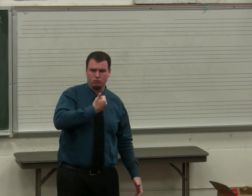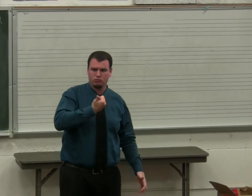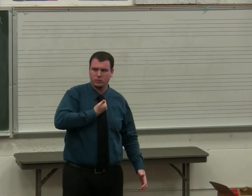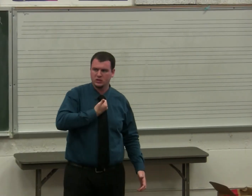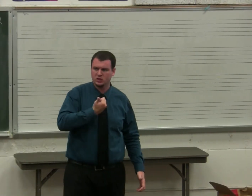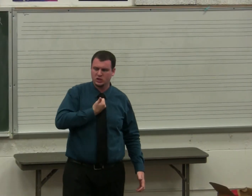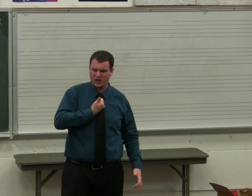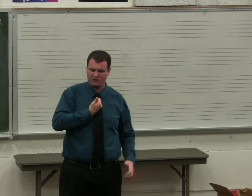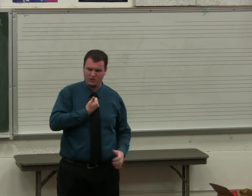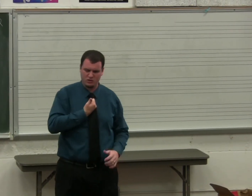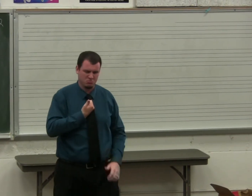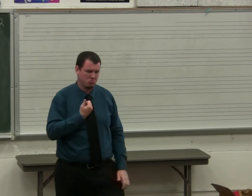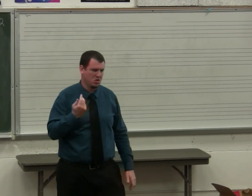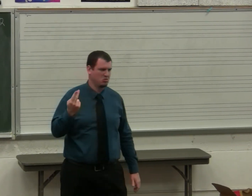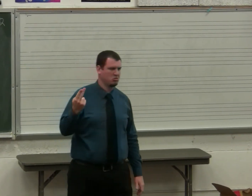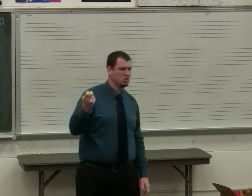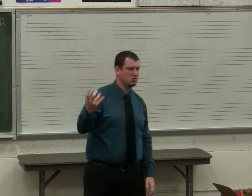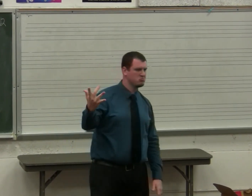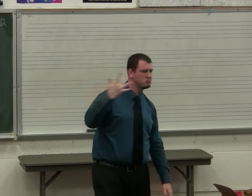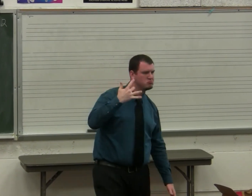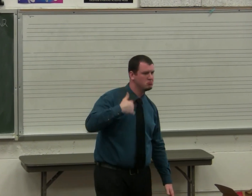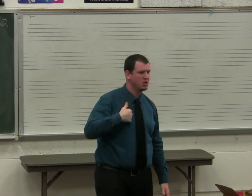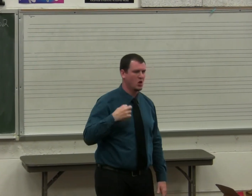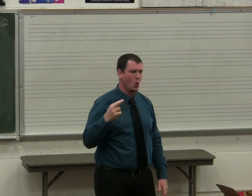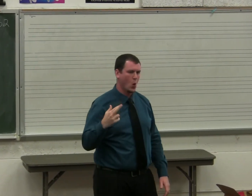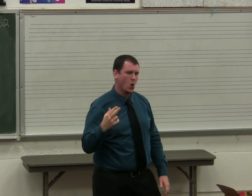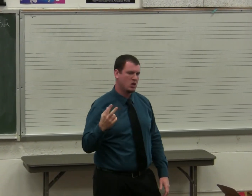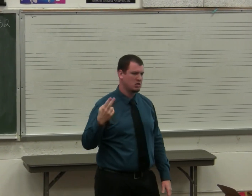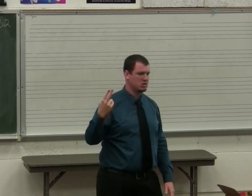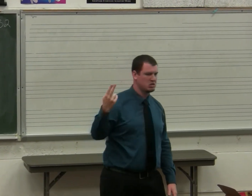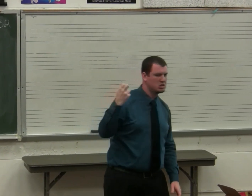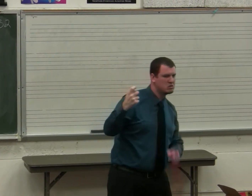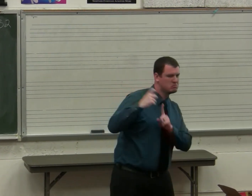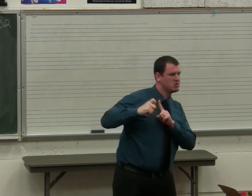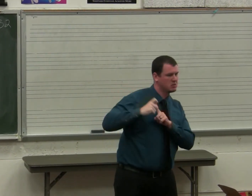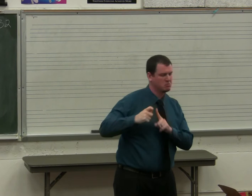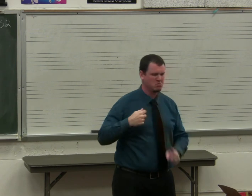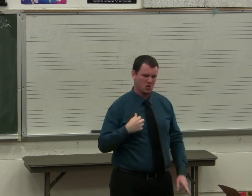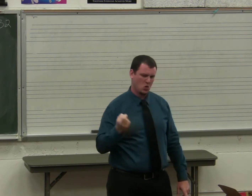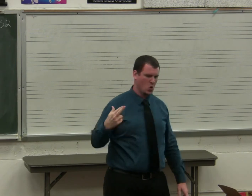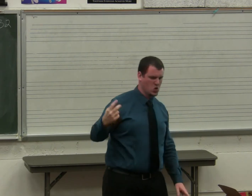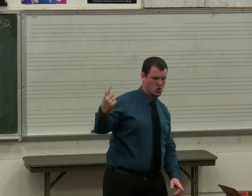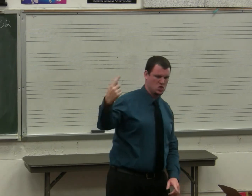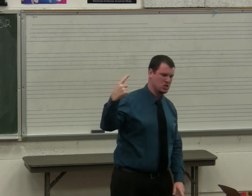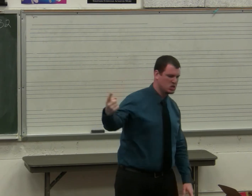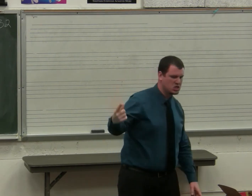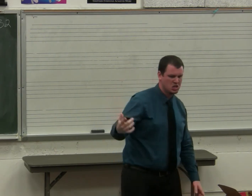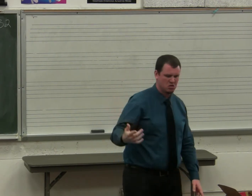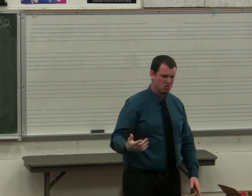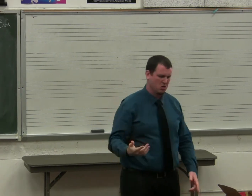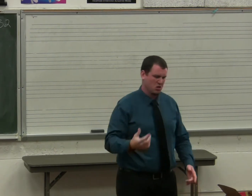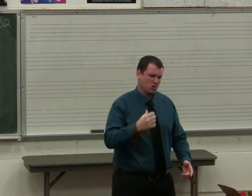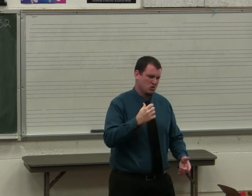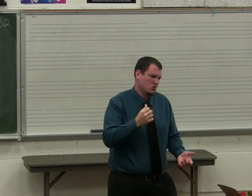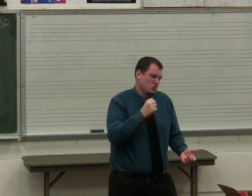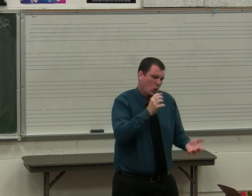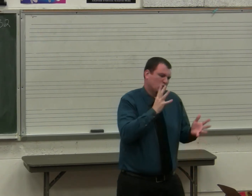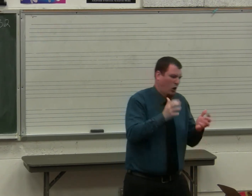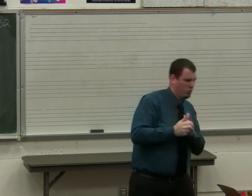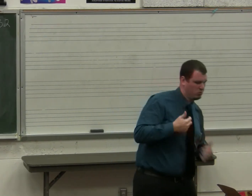When being angry becomes selfishness and, oh, well, this person is picking on me, or this